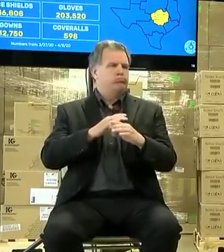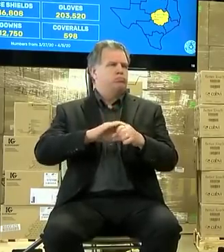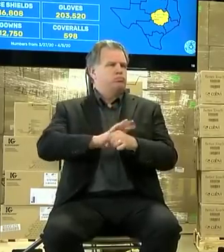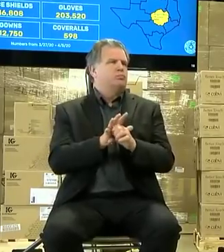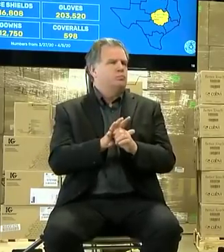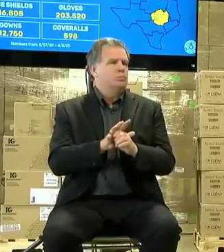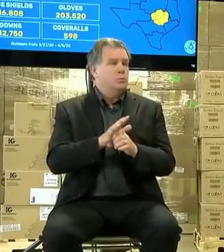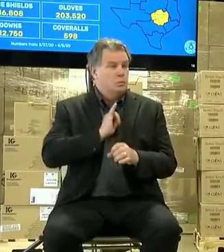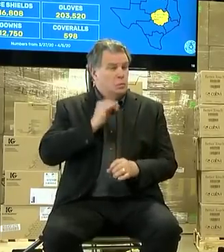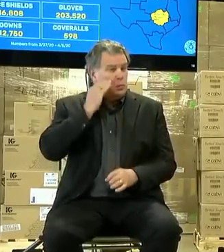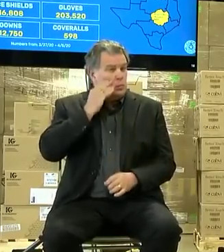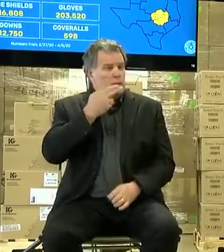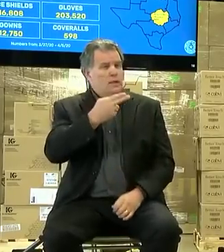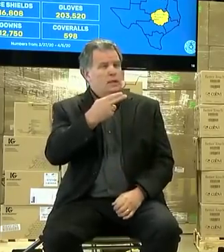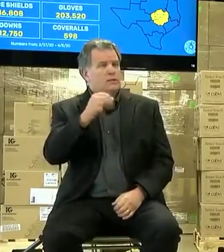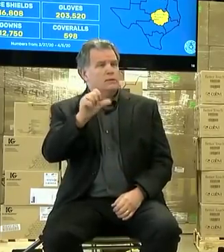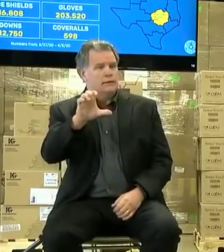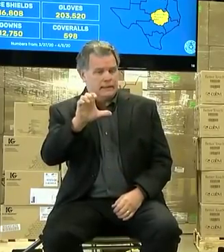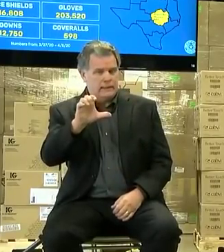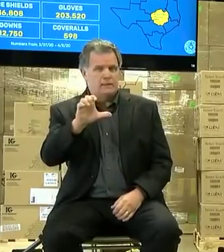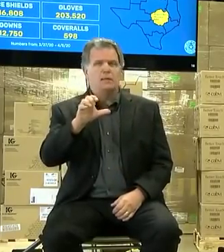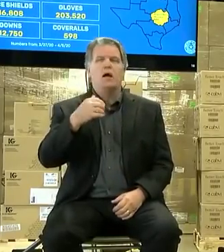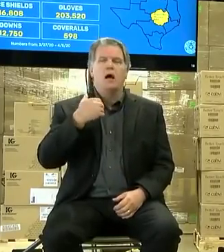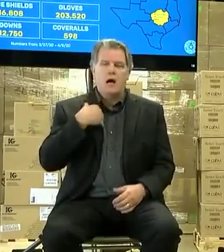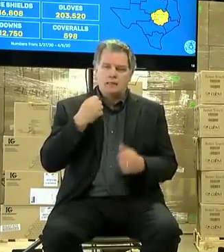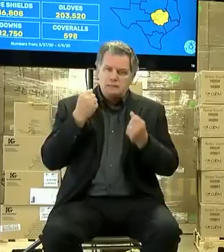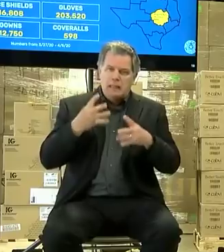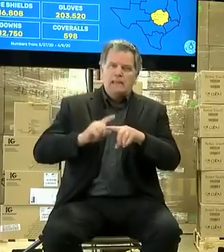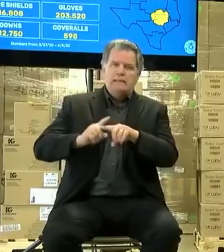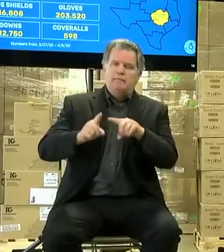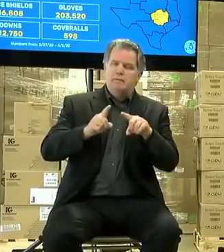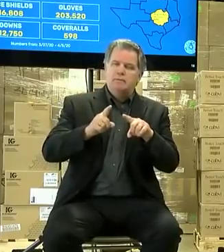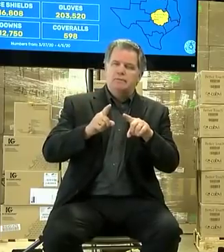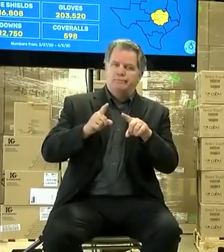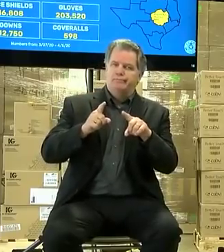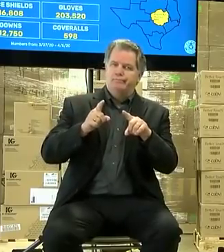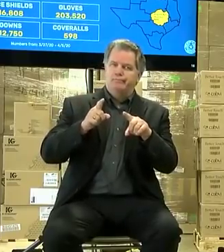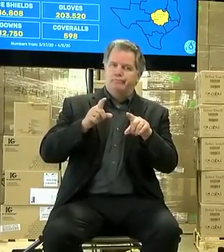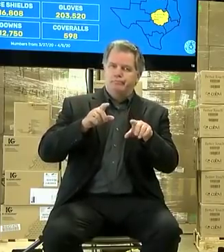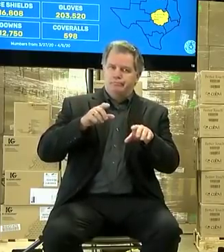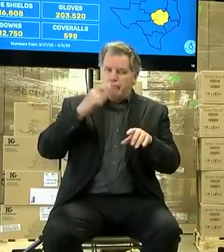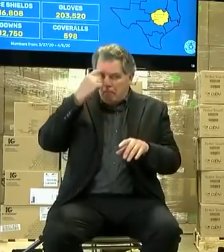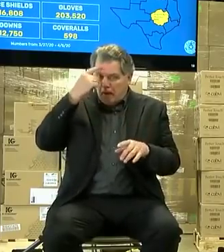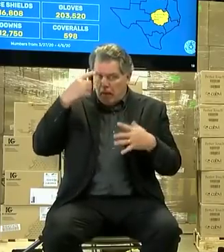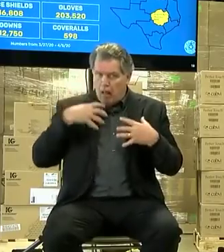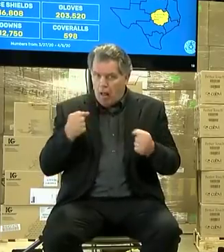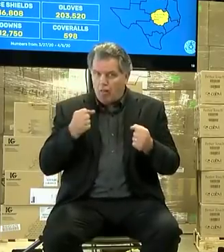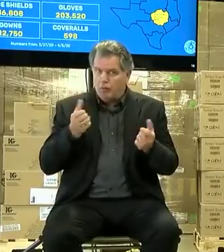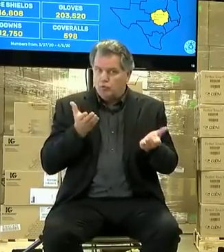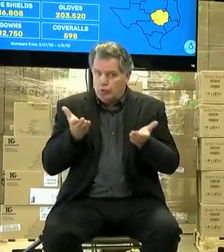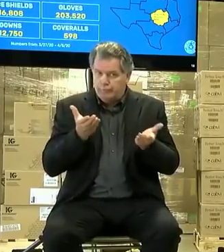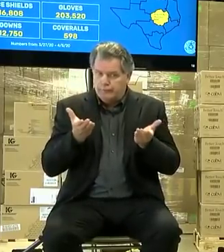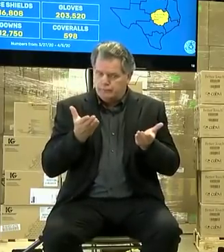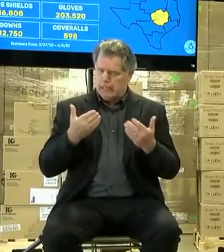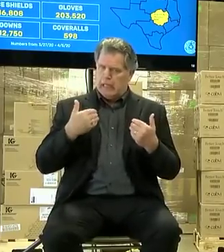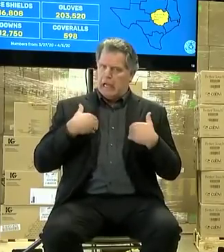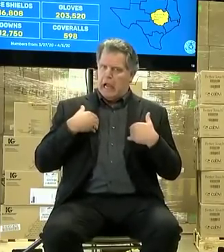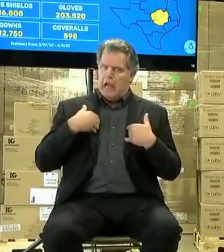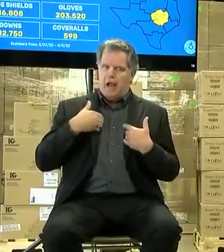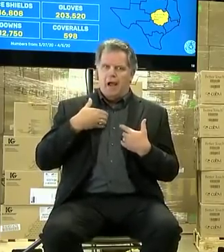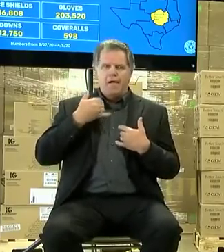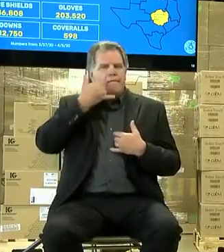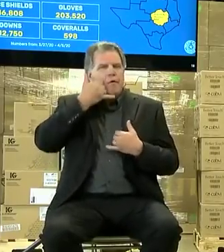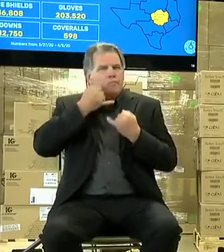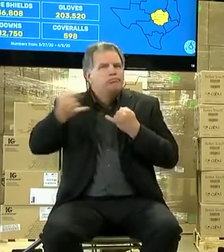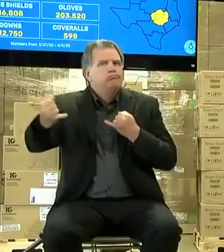that the HHSC, which has a lot of the behavioral health services, has made these hotlines available. I think they're great. But as far